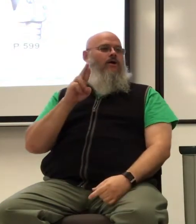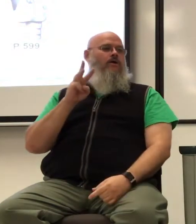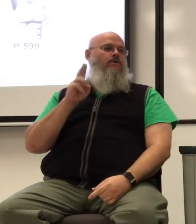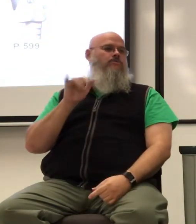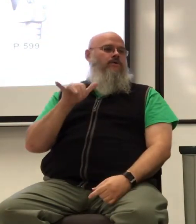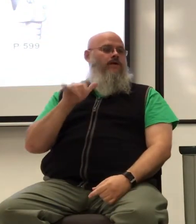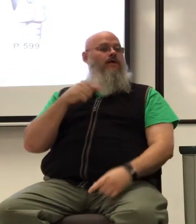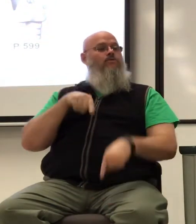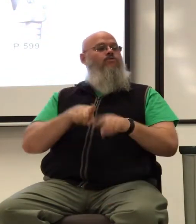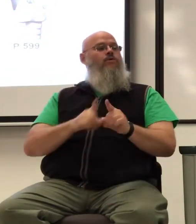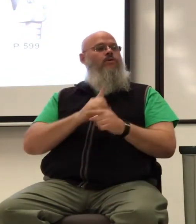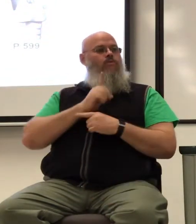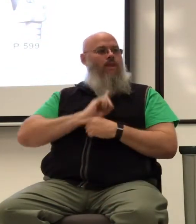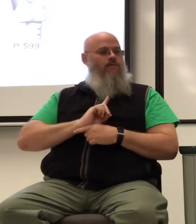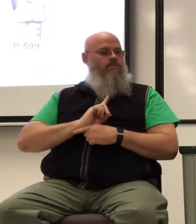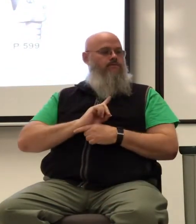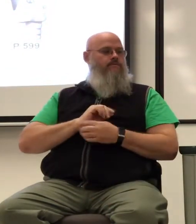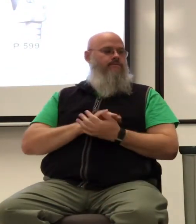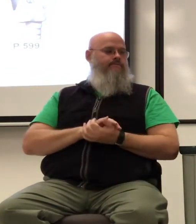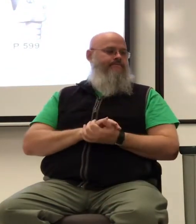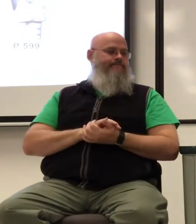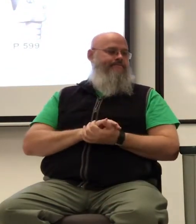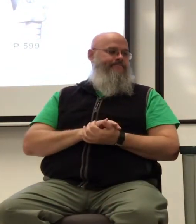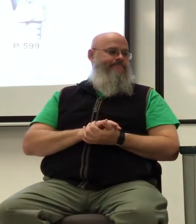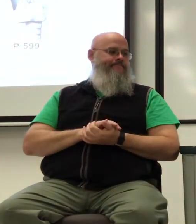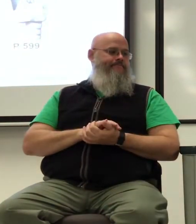during swallowing.